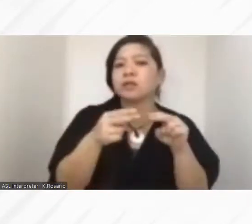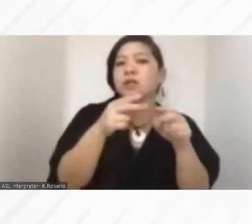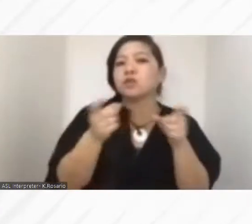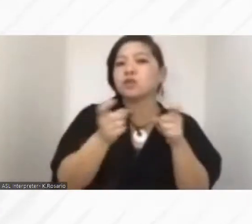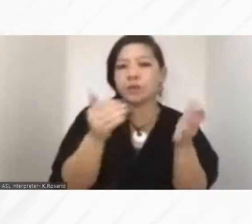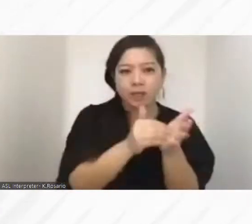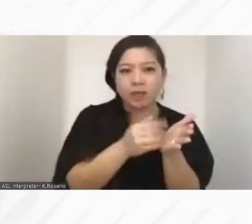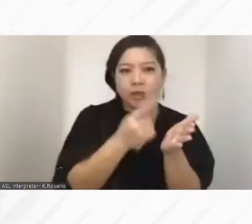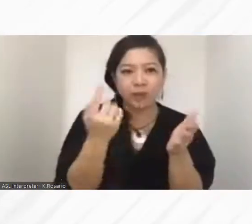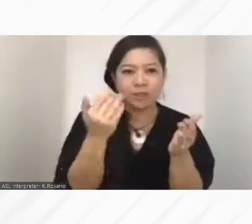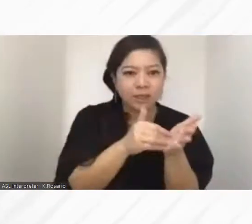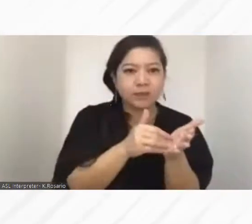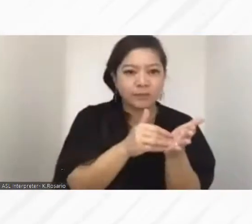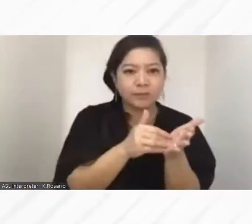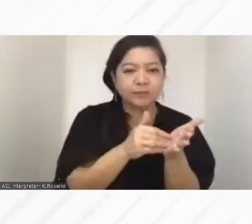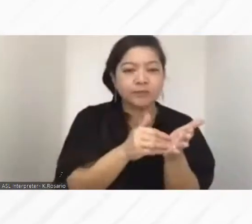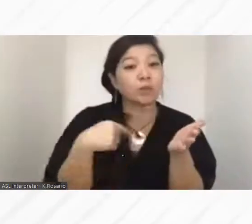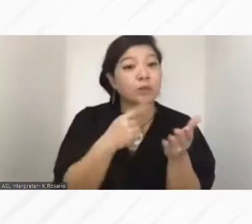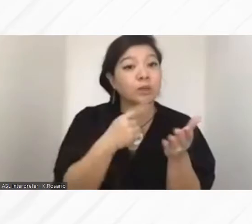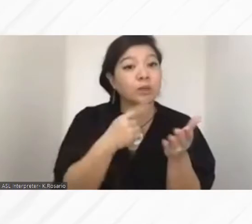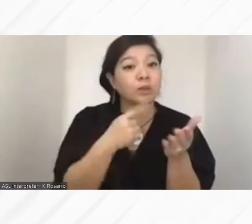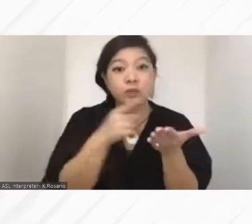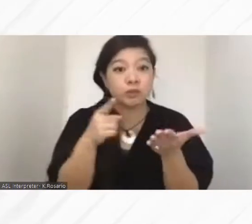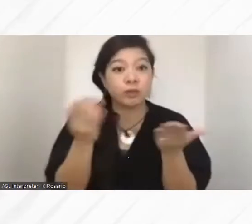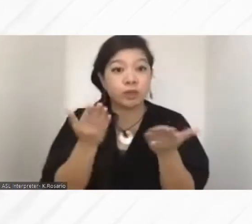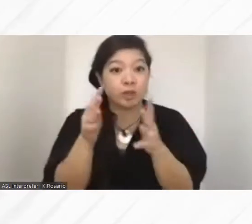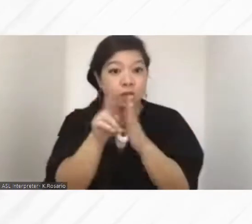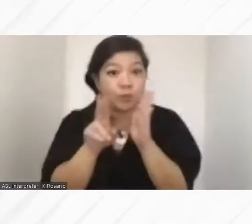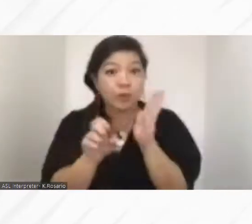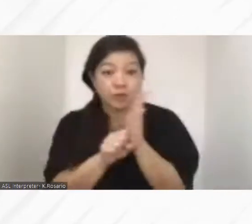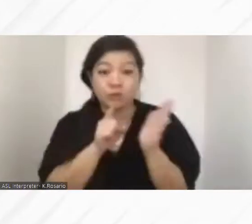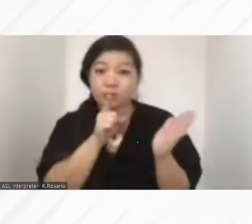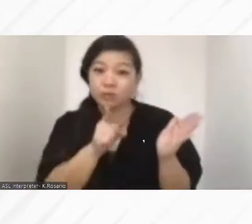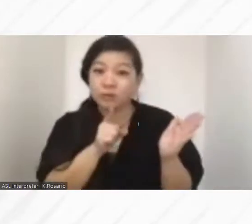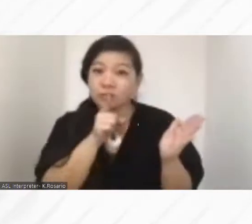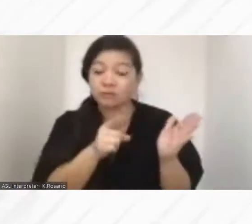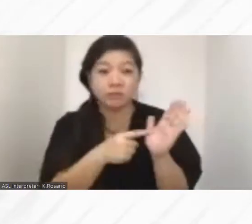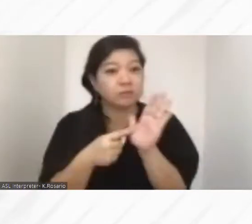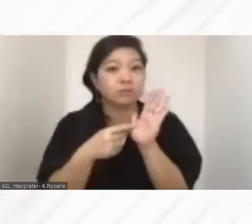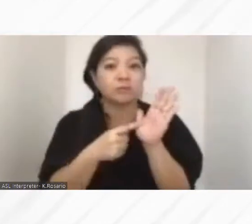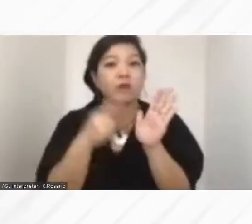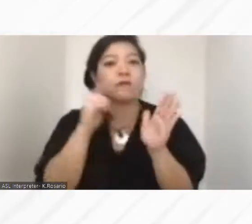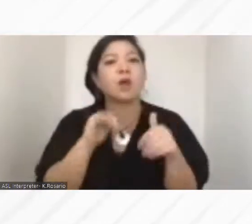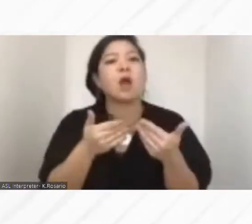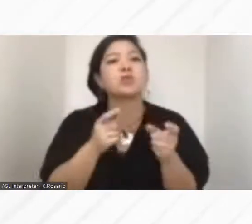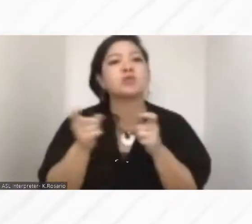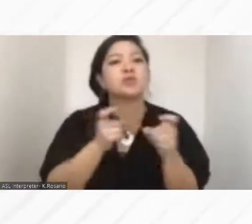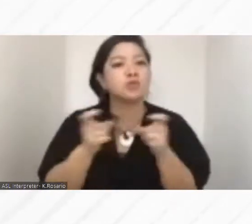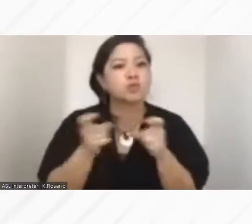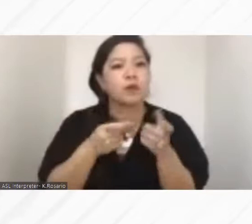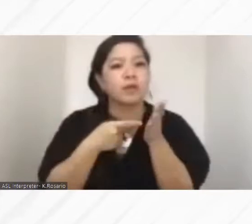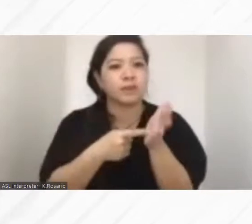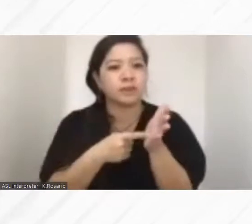once again. We talked about you all on the mainland as really the exemplars for how to control this